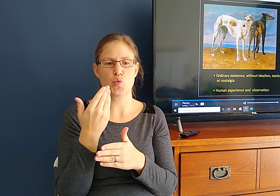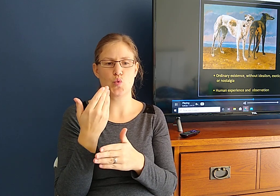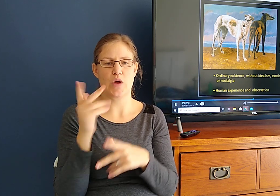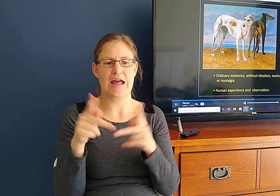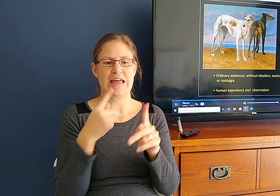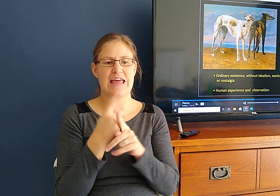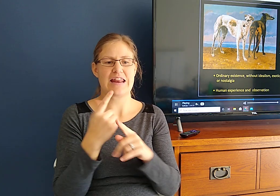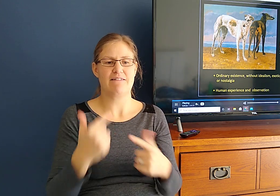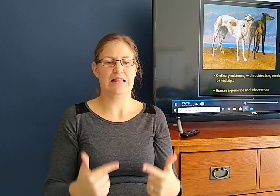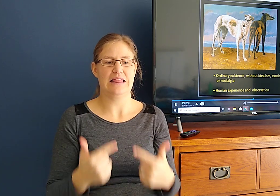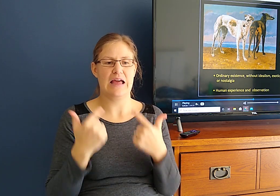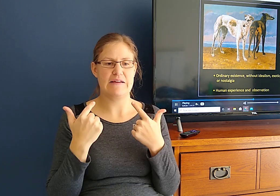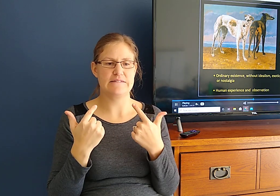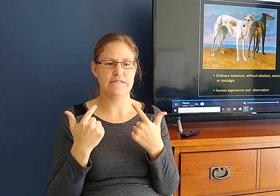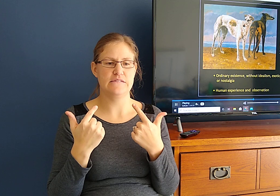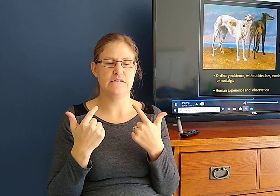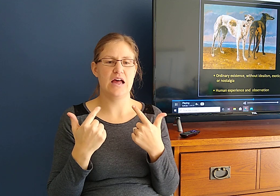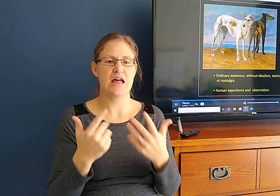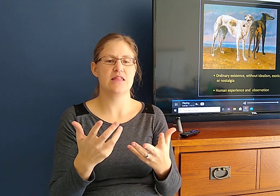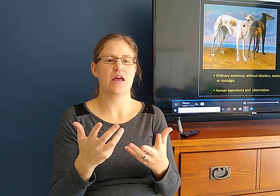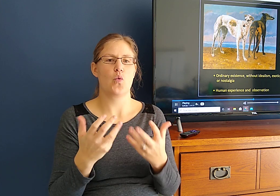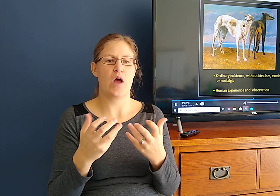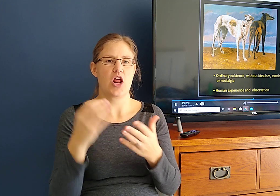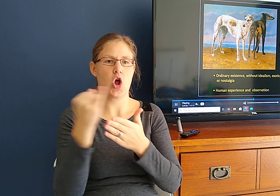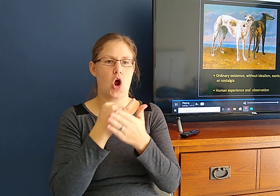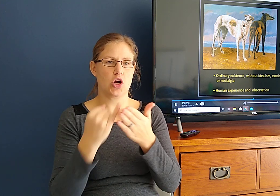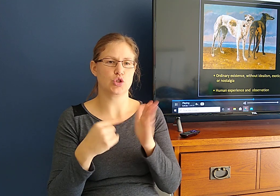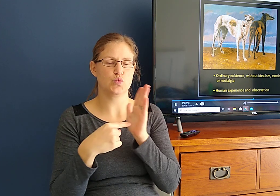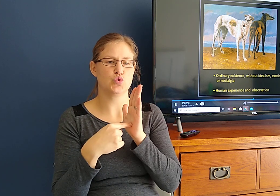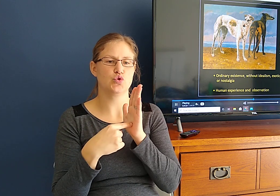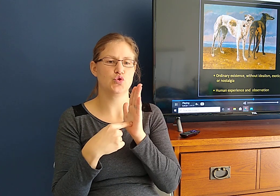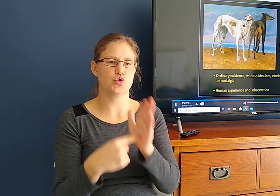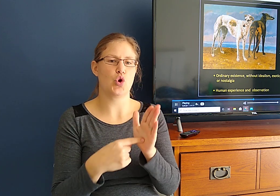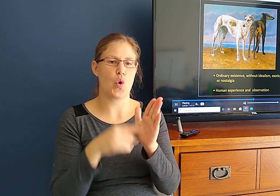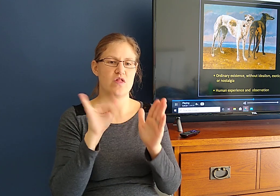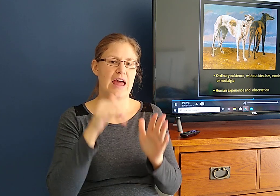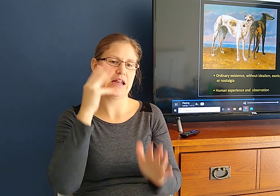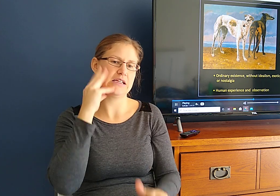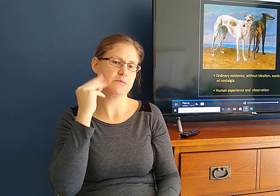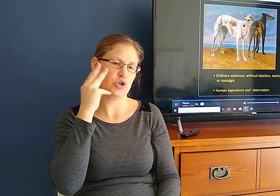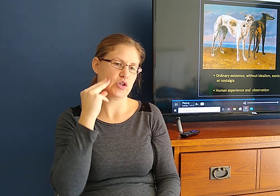kind of life, and they wanted art to show that experience.